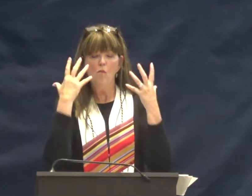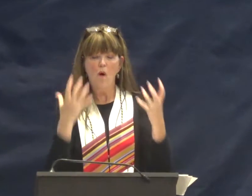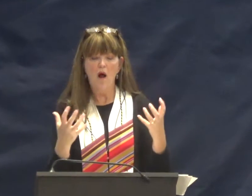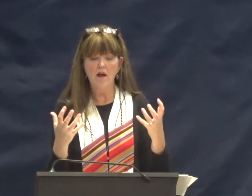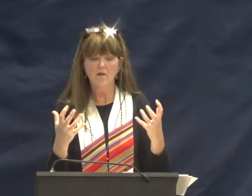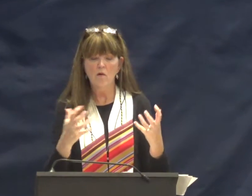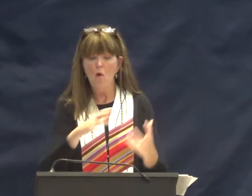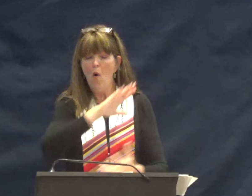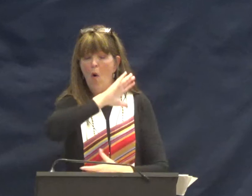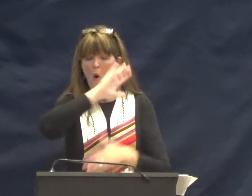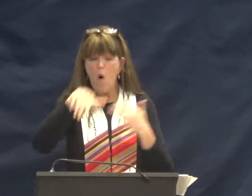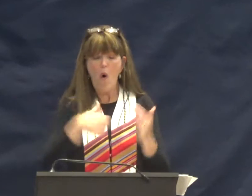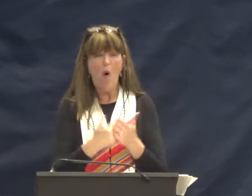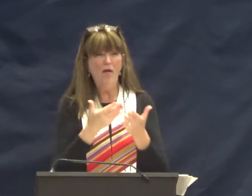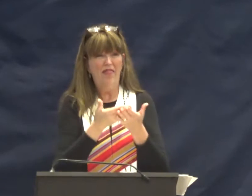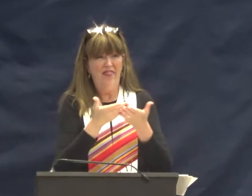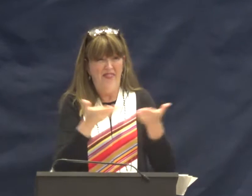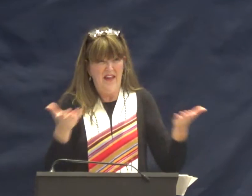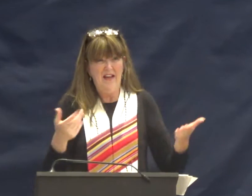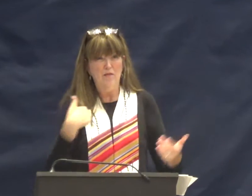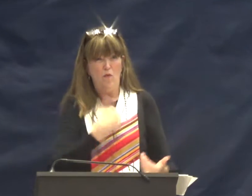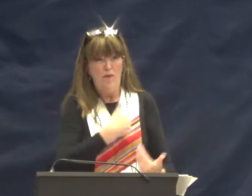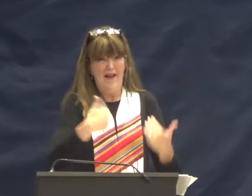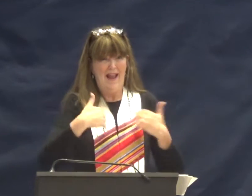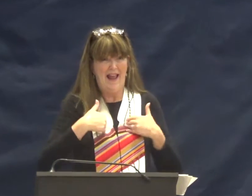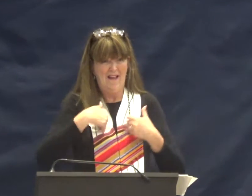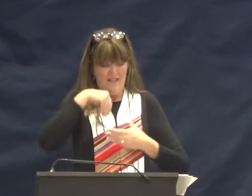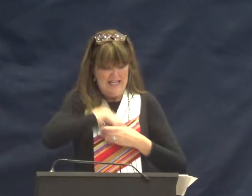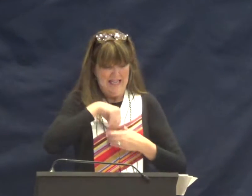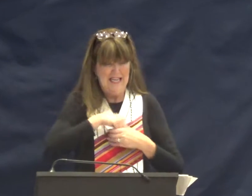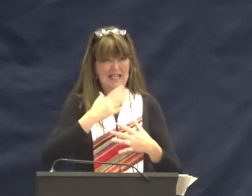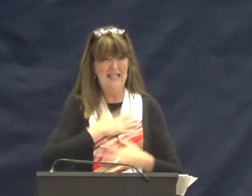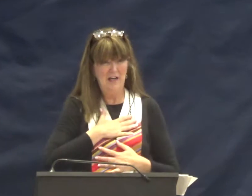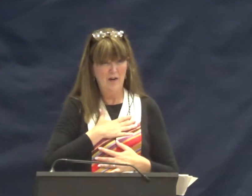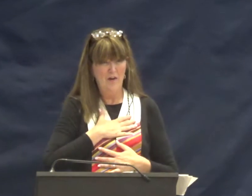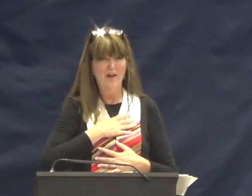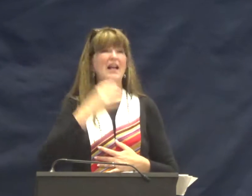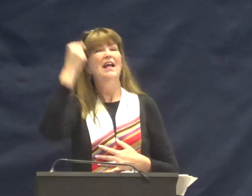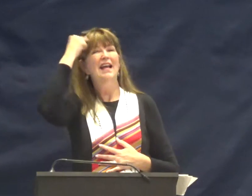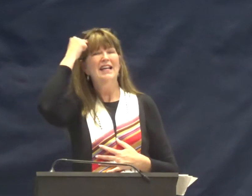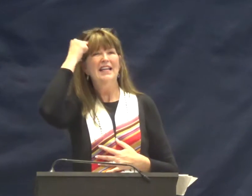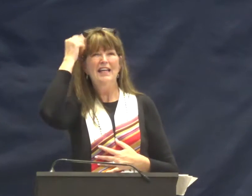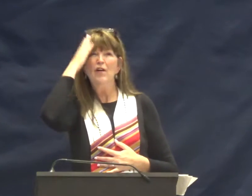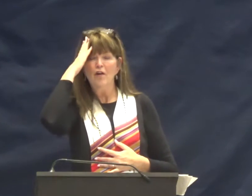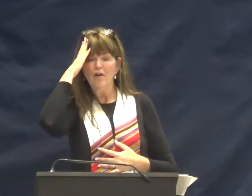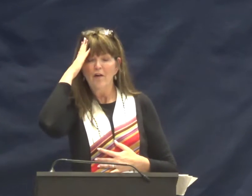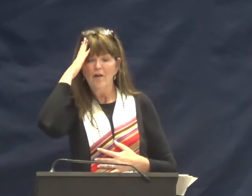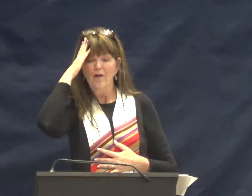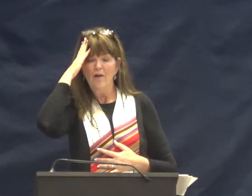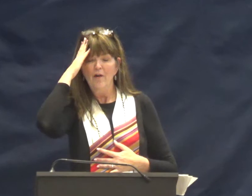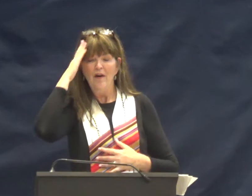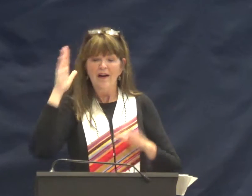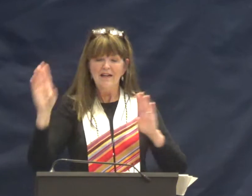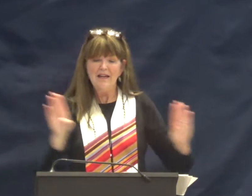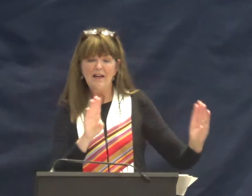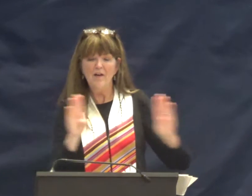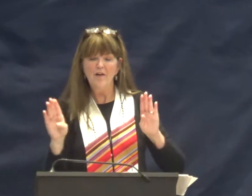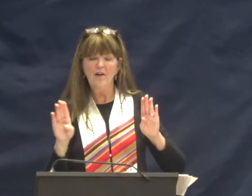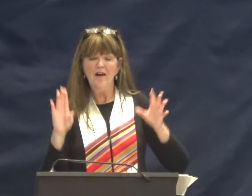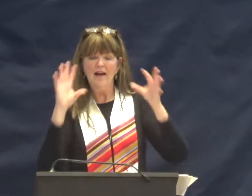I think that Jesus wanted all that we have inside of us, intellectually and